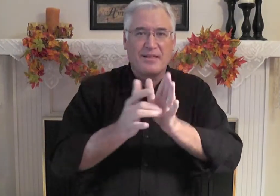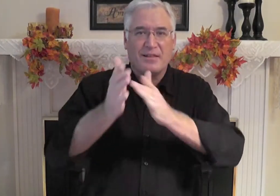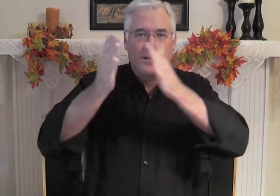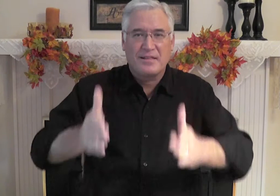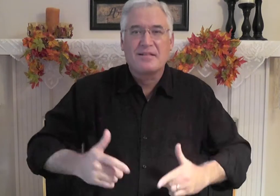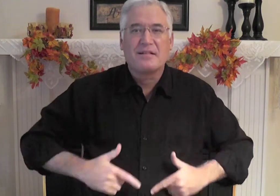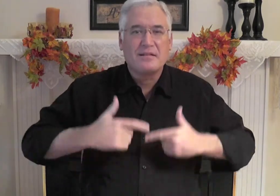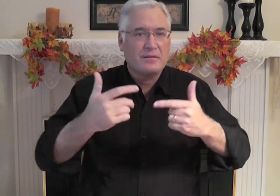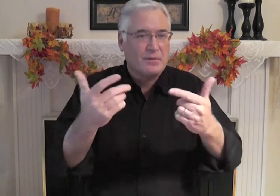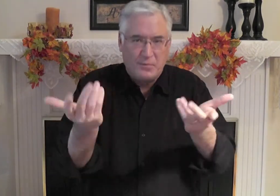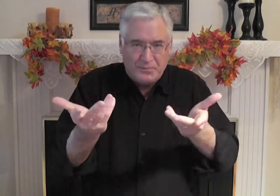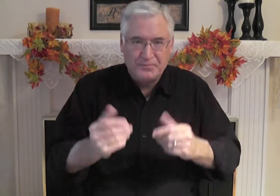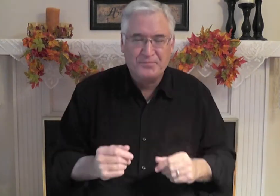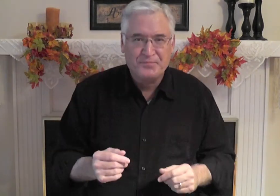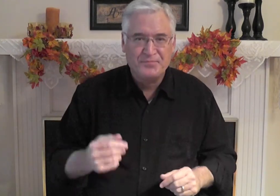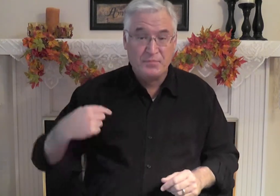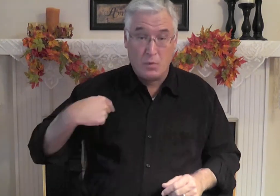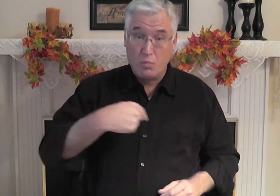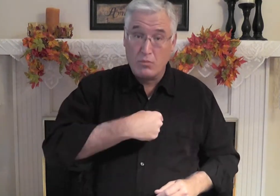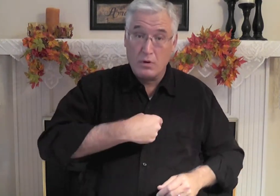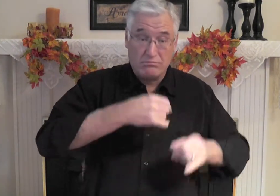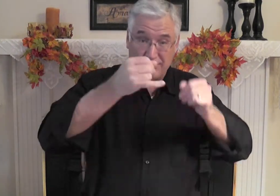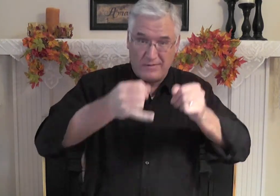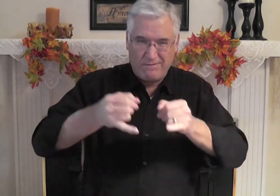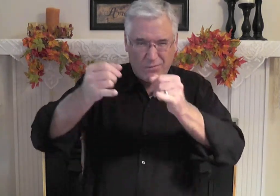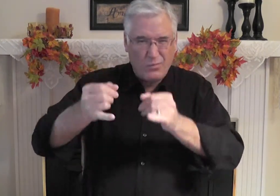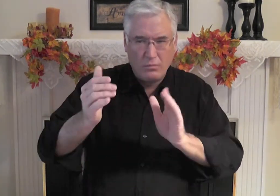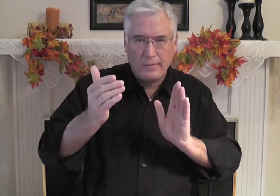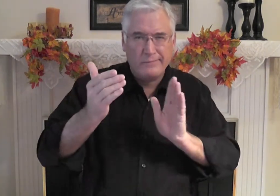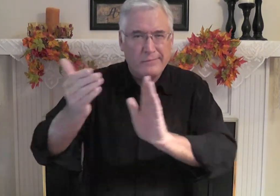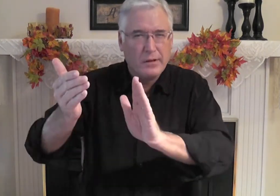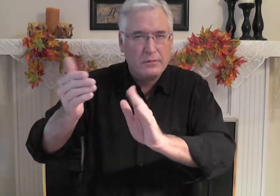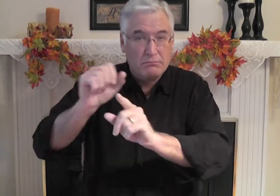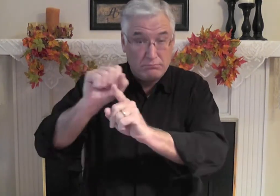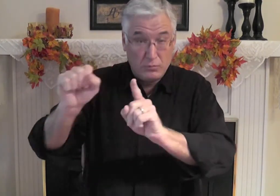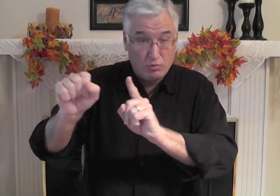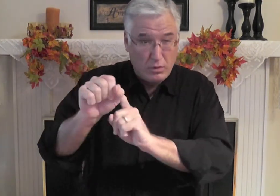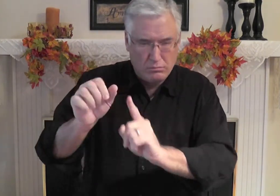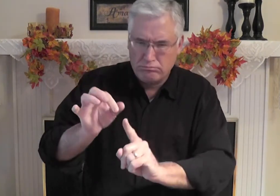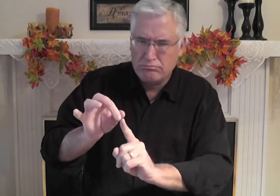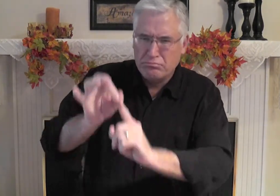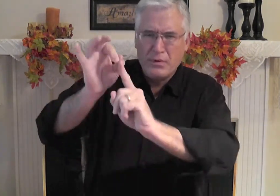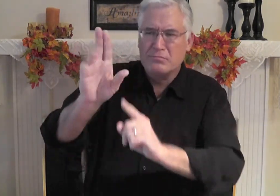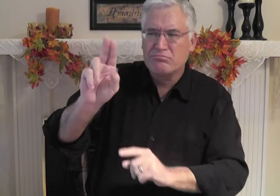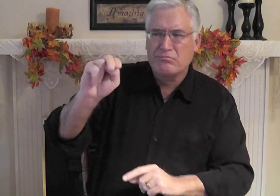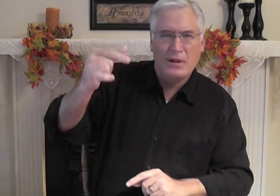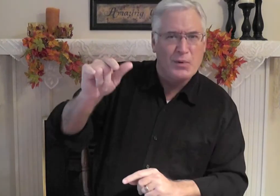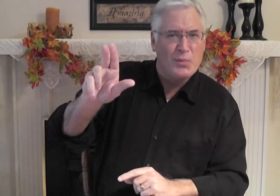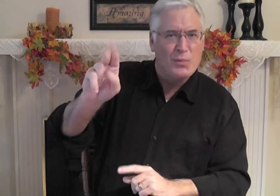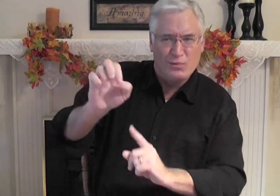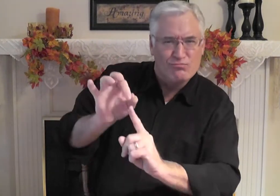Now let's apply this to our Christian lives. We as individuals, we face